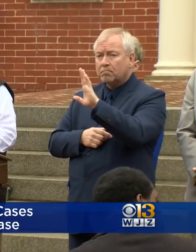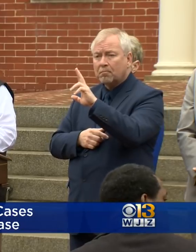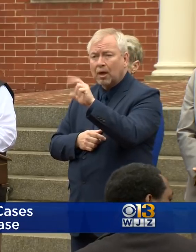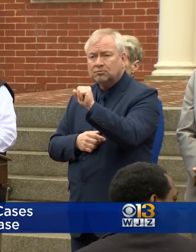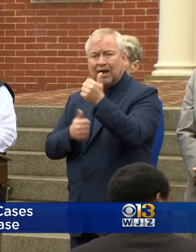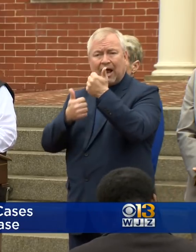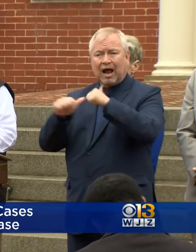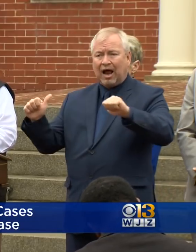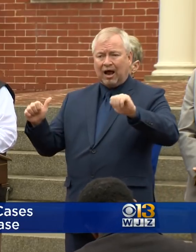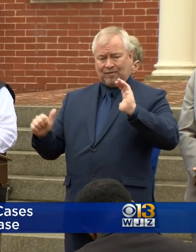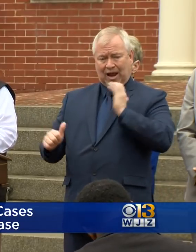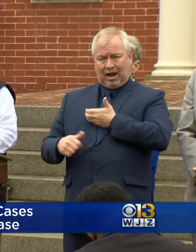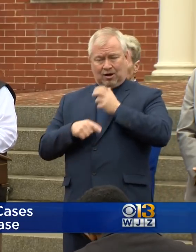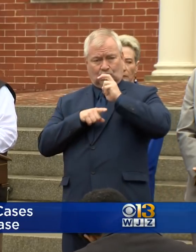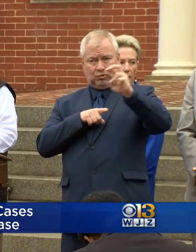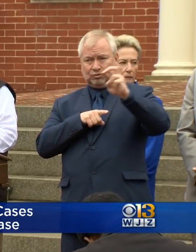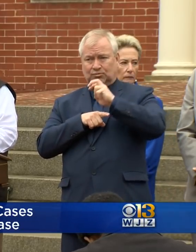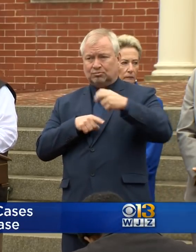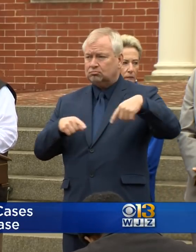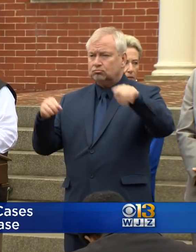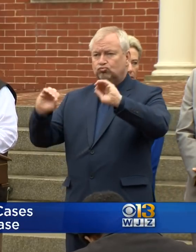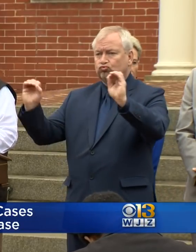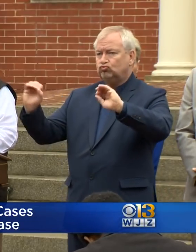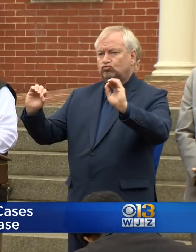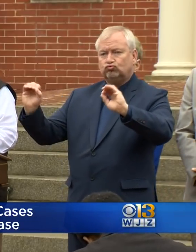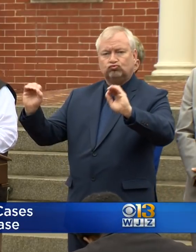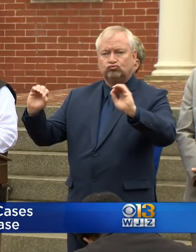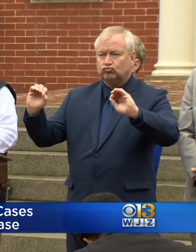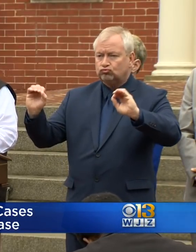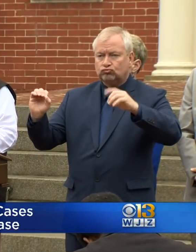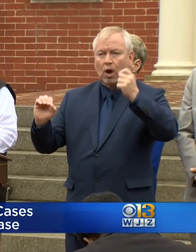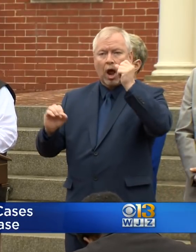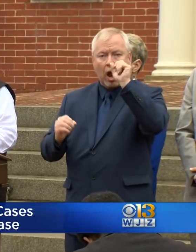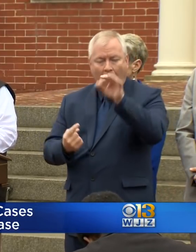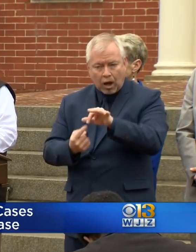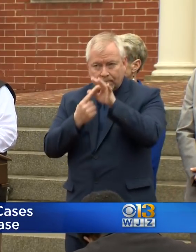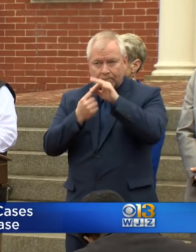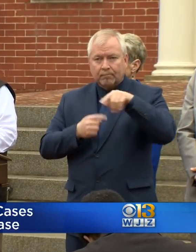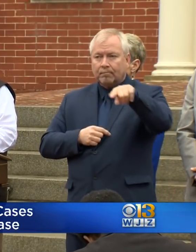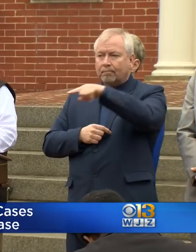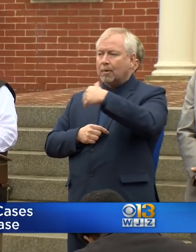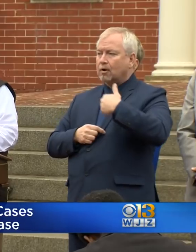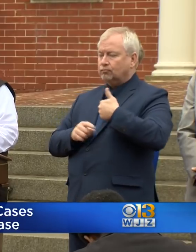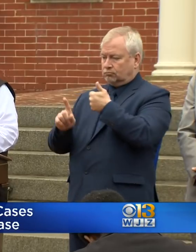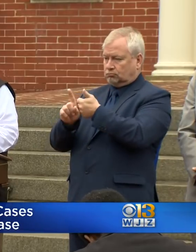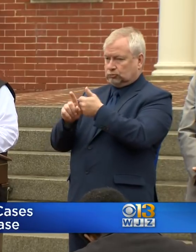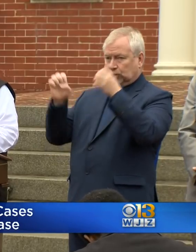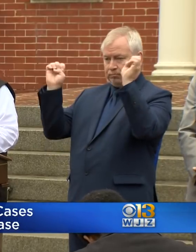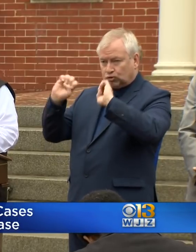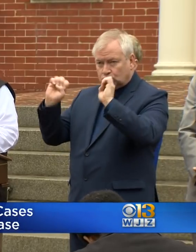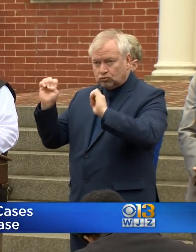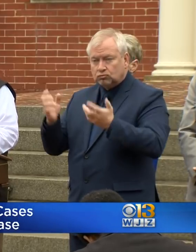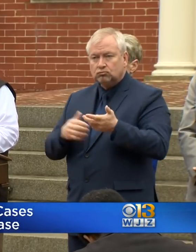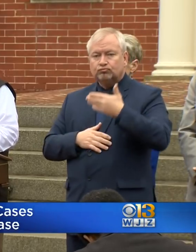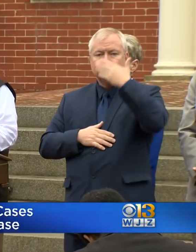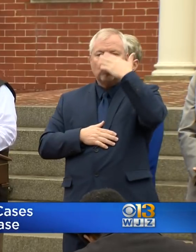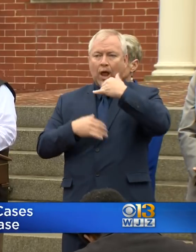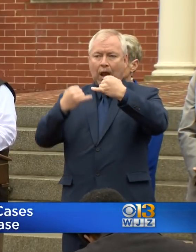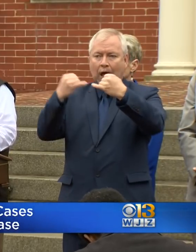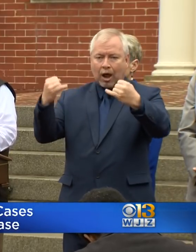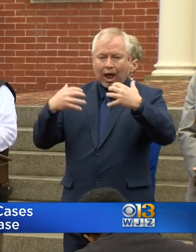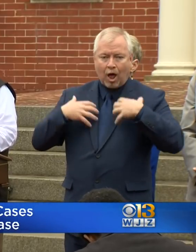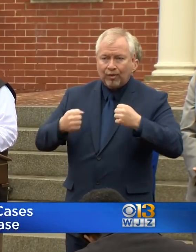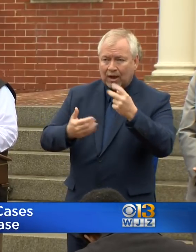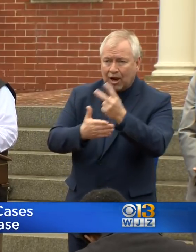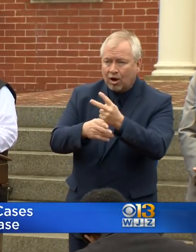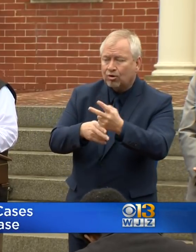of our transportation assets, unless you are an emergency personnel, a frontline healthcare provider, or your